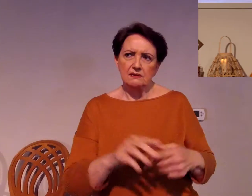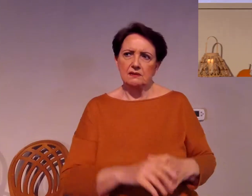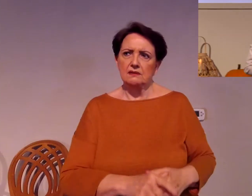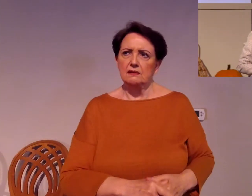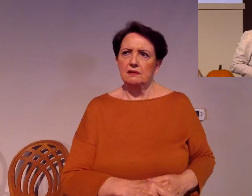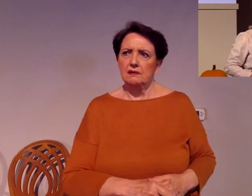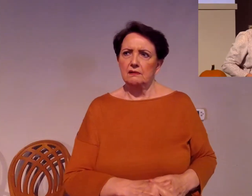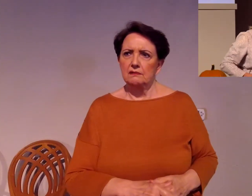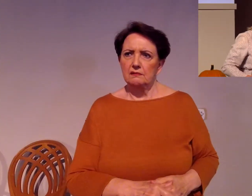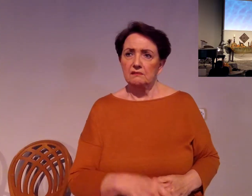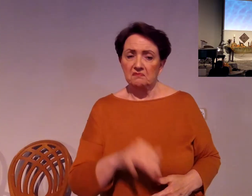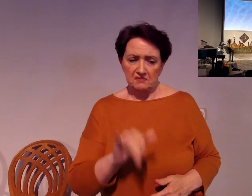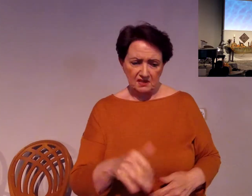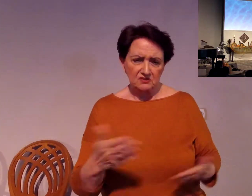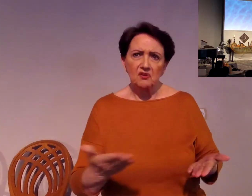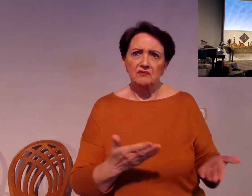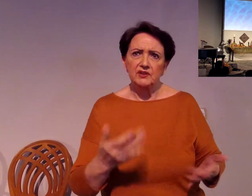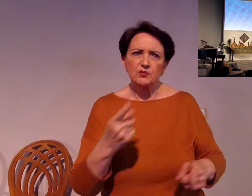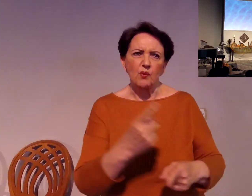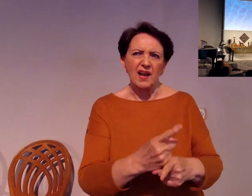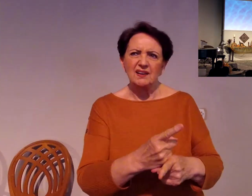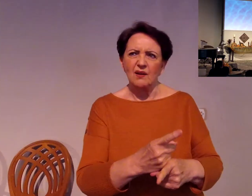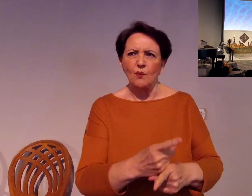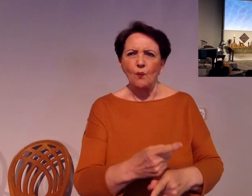that served us. Ow!